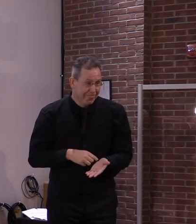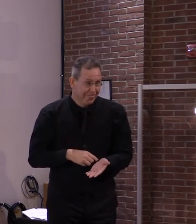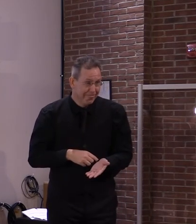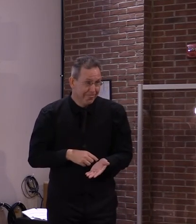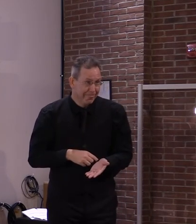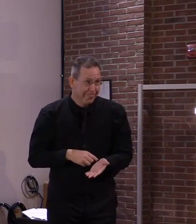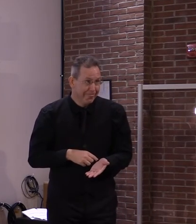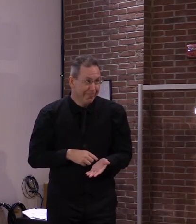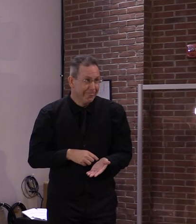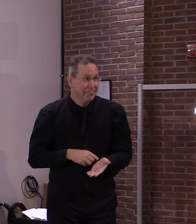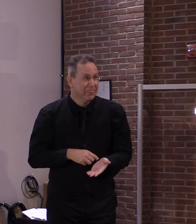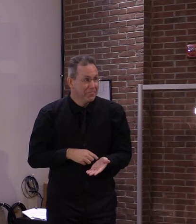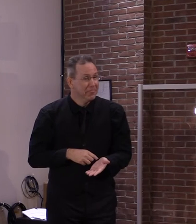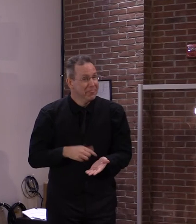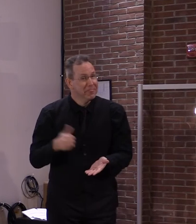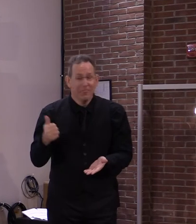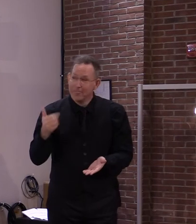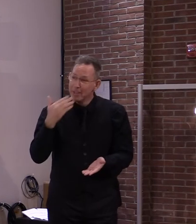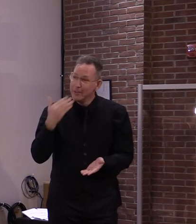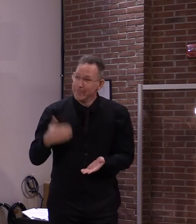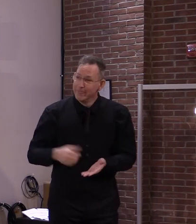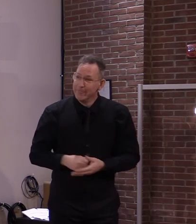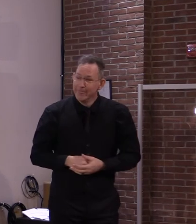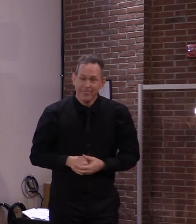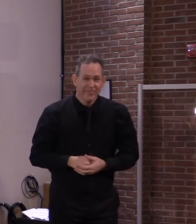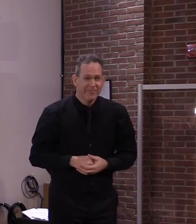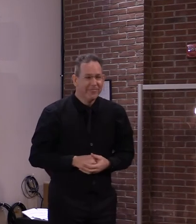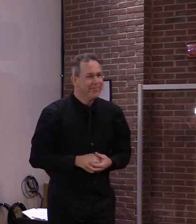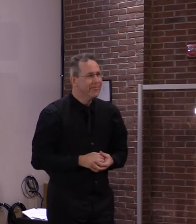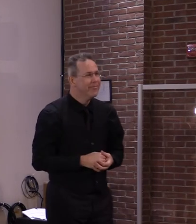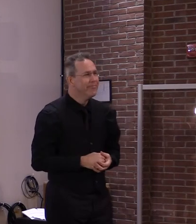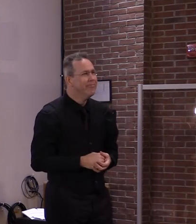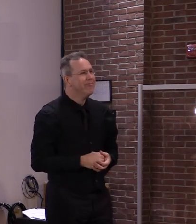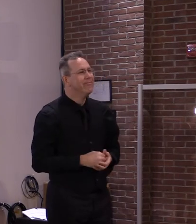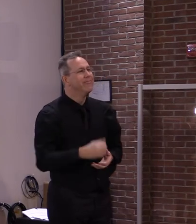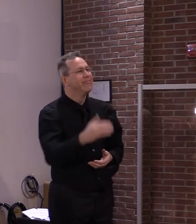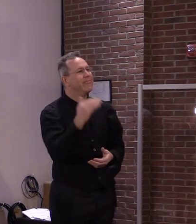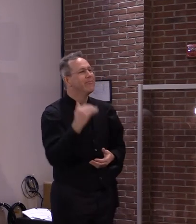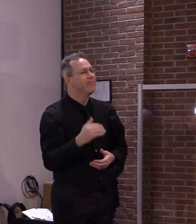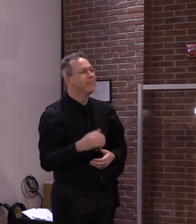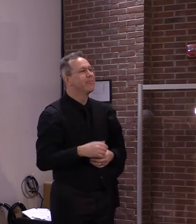it did thank you aaron bt